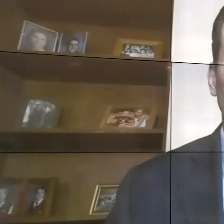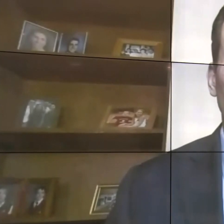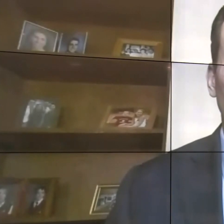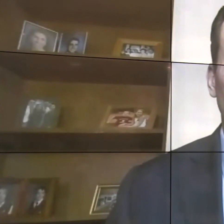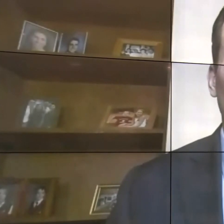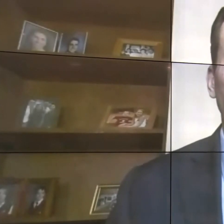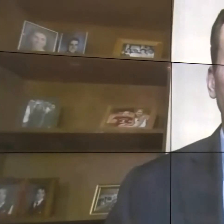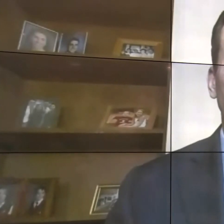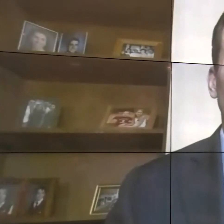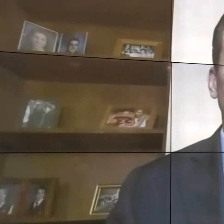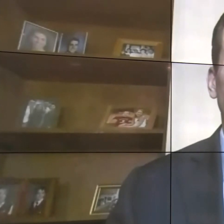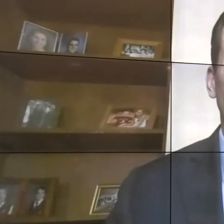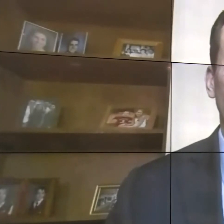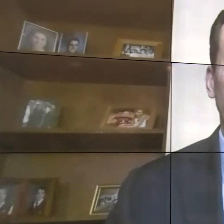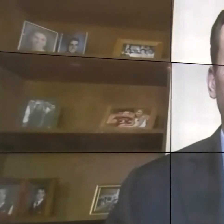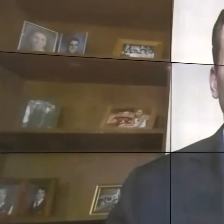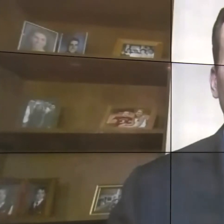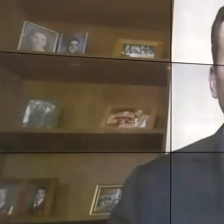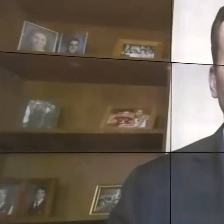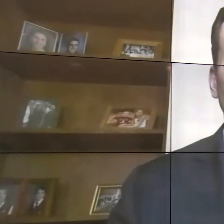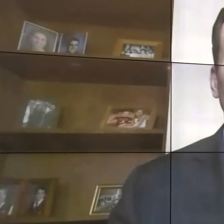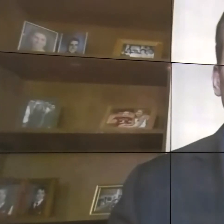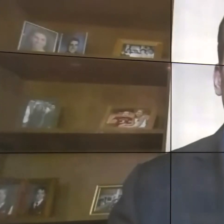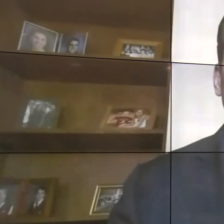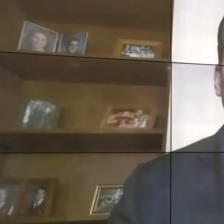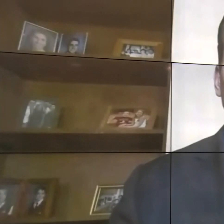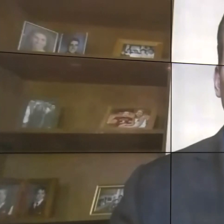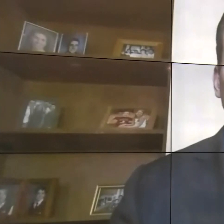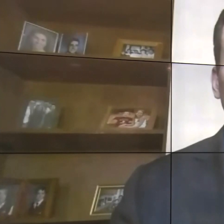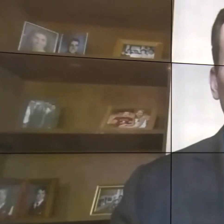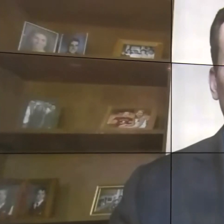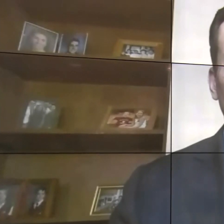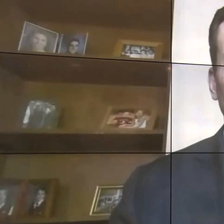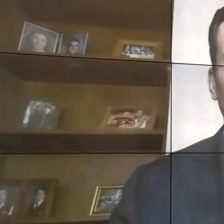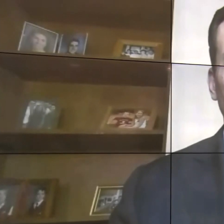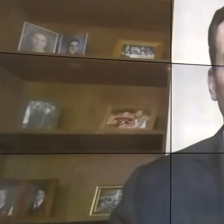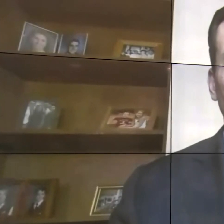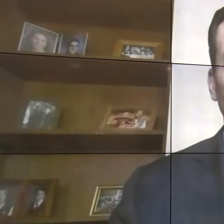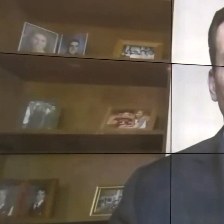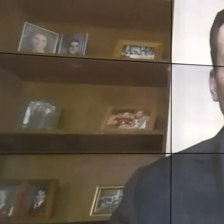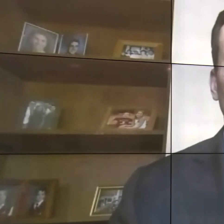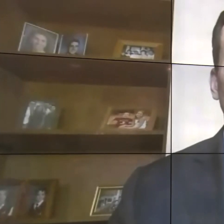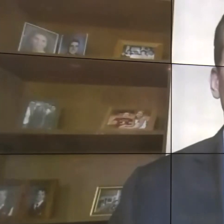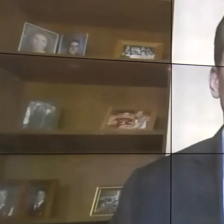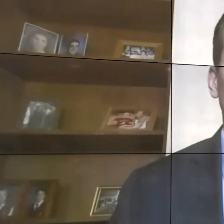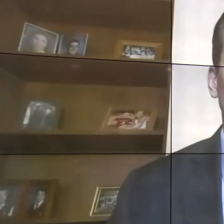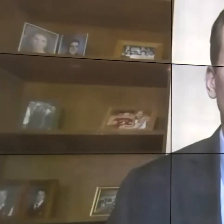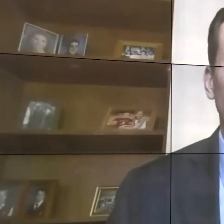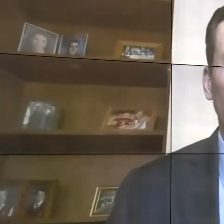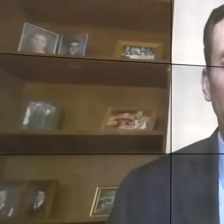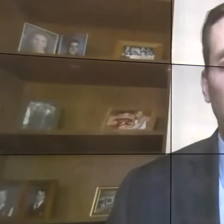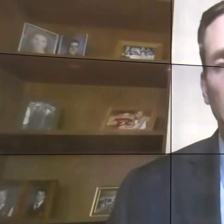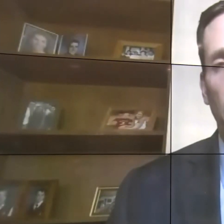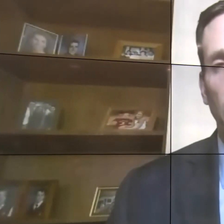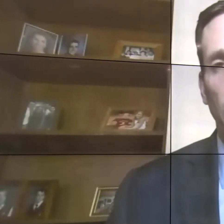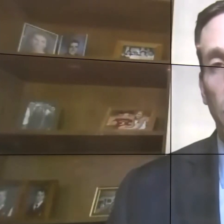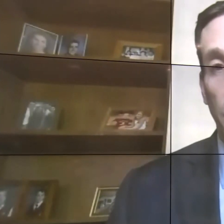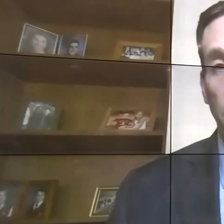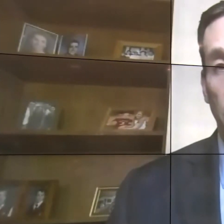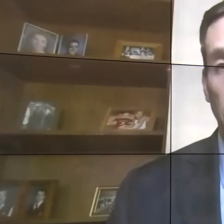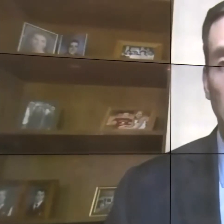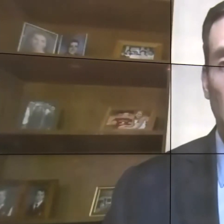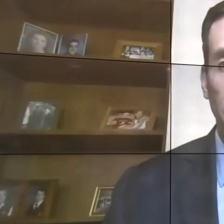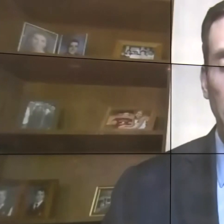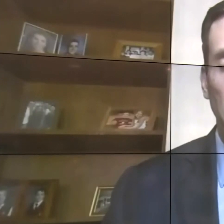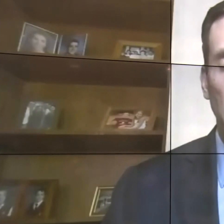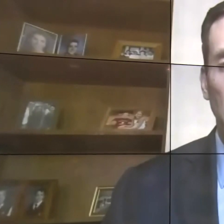Garcia for opening the door to industry and inviting us to support this collaborative effort. Over the past year, we've enjoyed working closely with